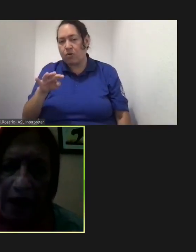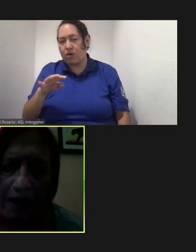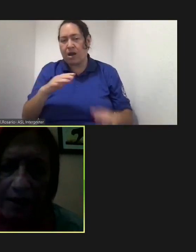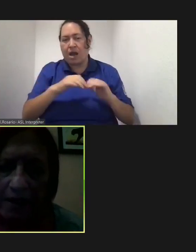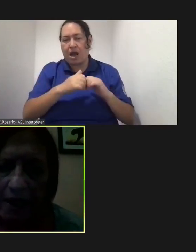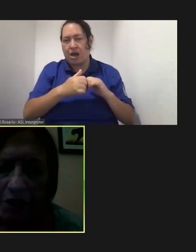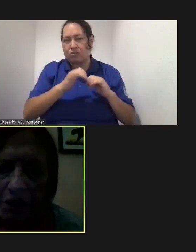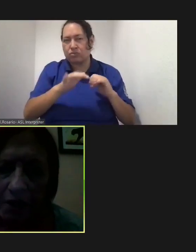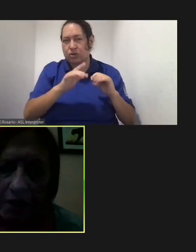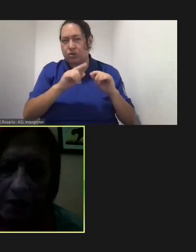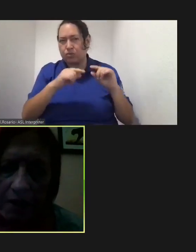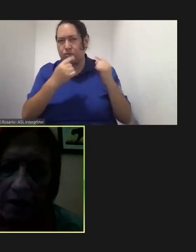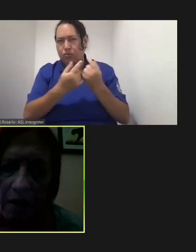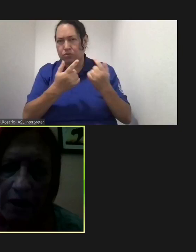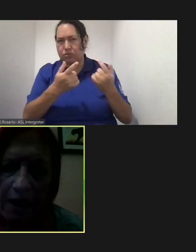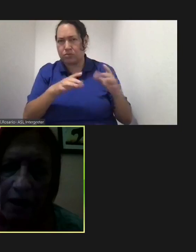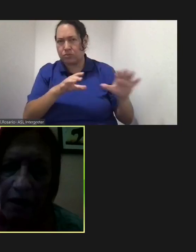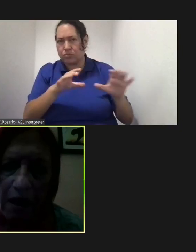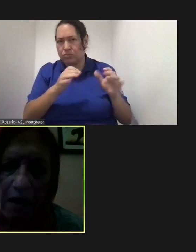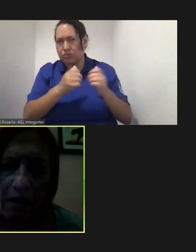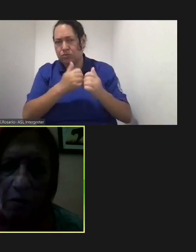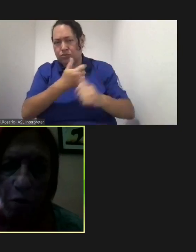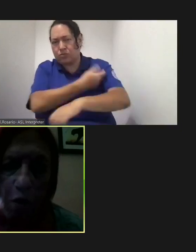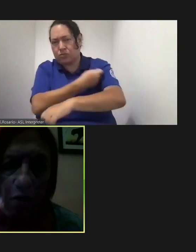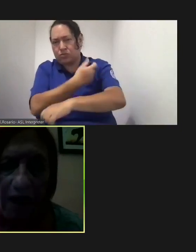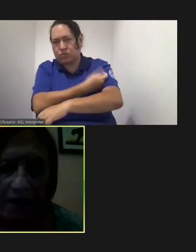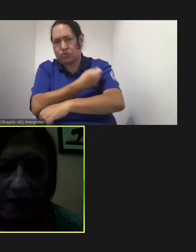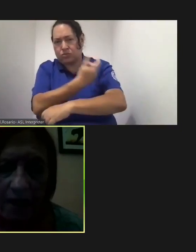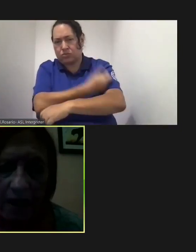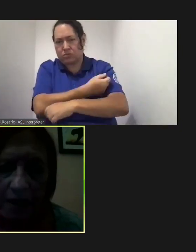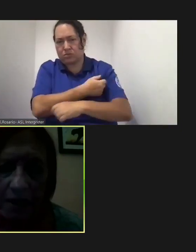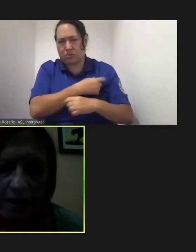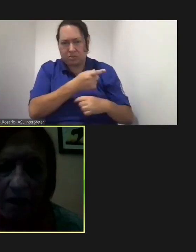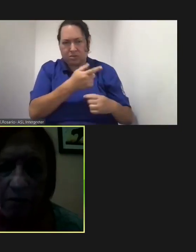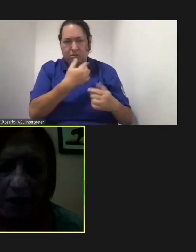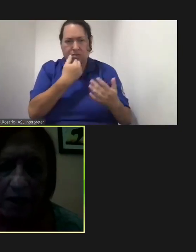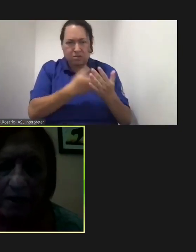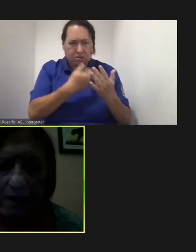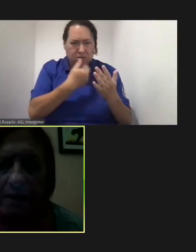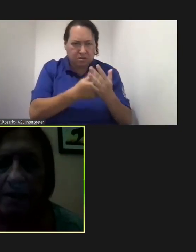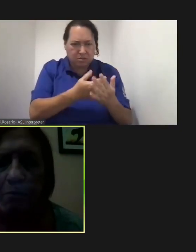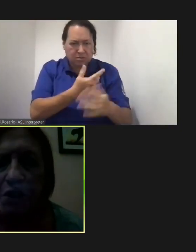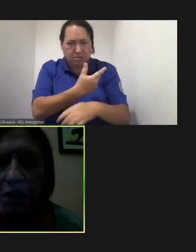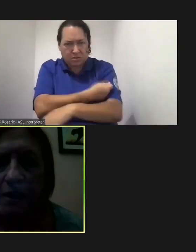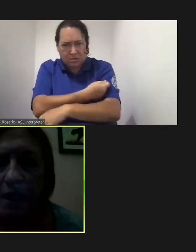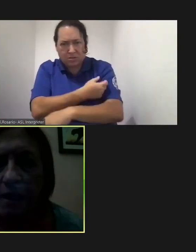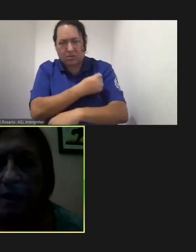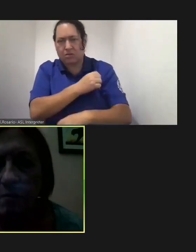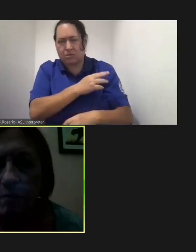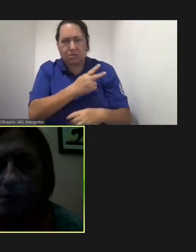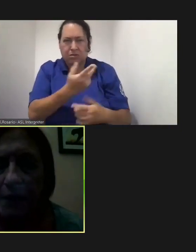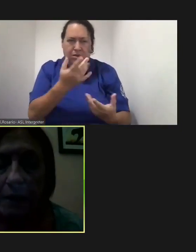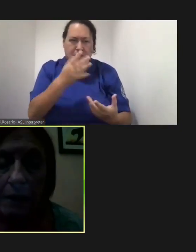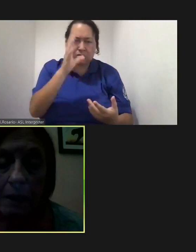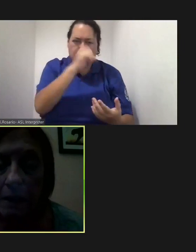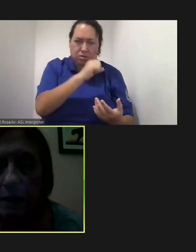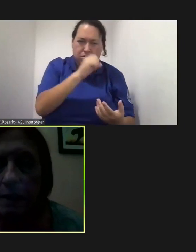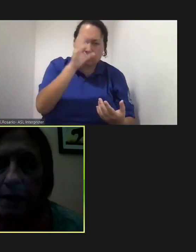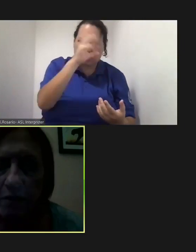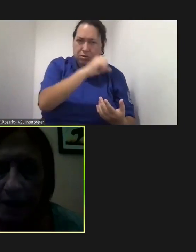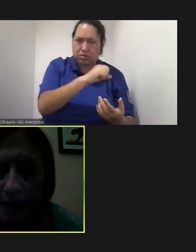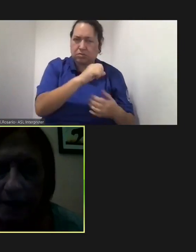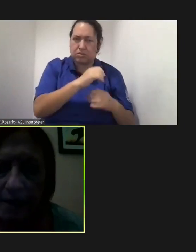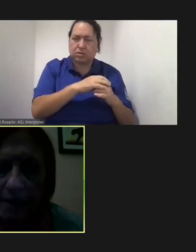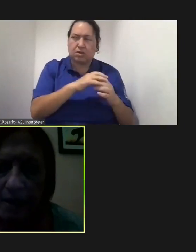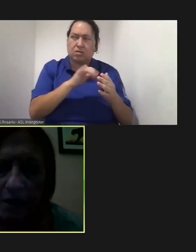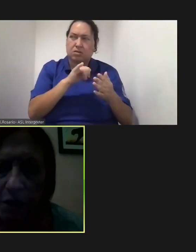with vaccinations? Are they well vaccinated? I mean, there's an assumption that the